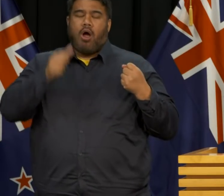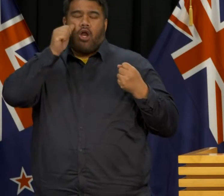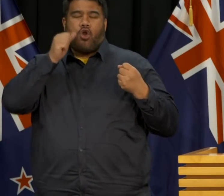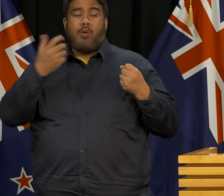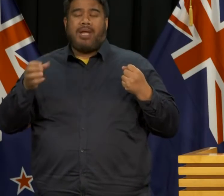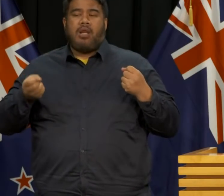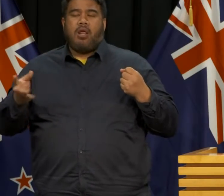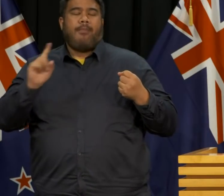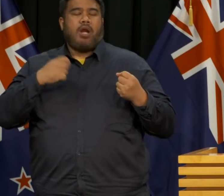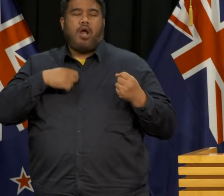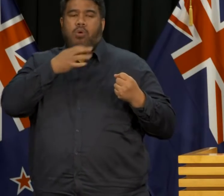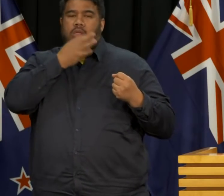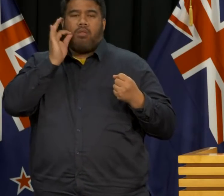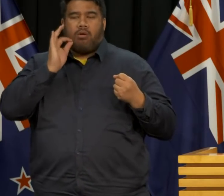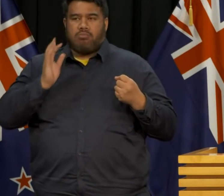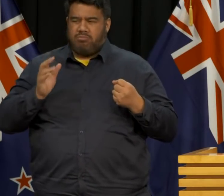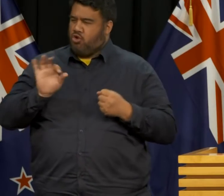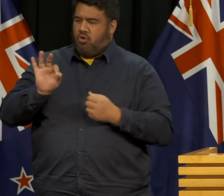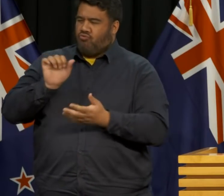anything about it.